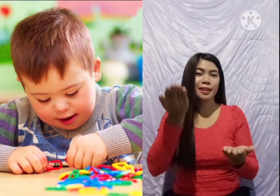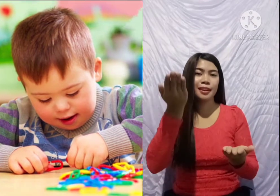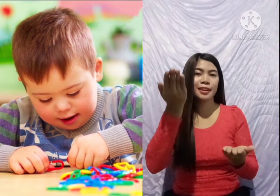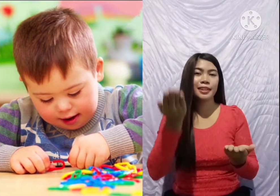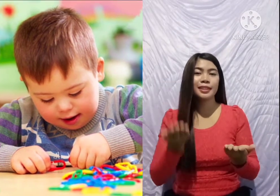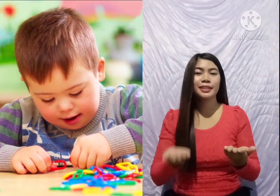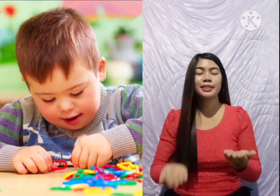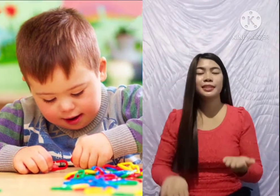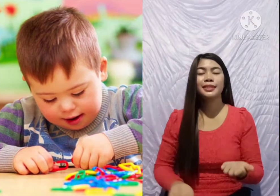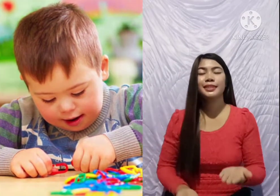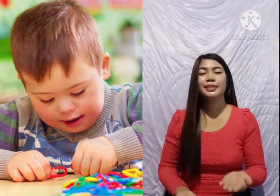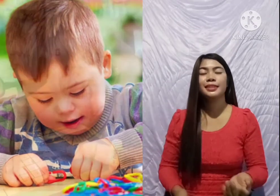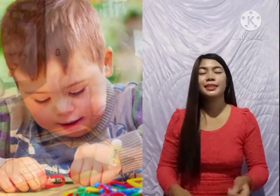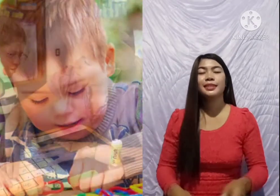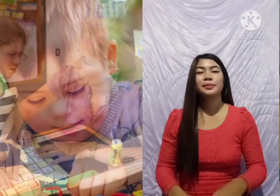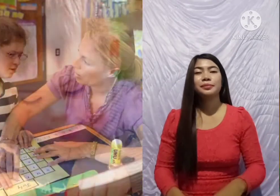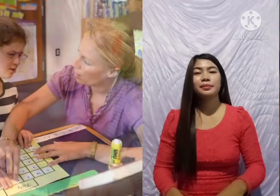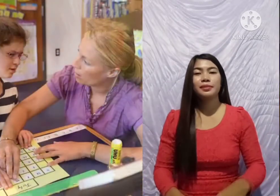are.